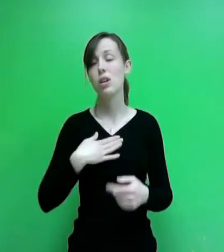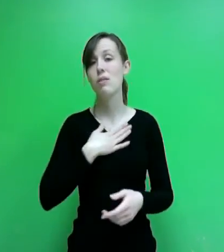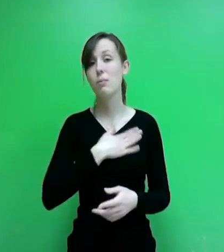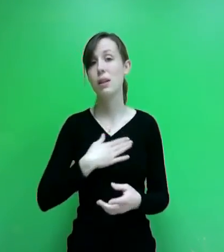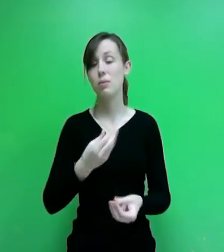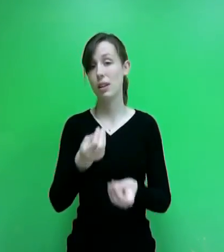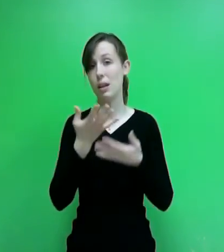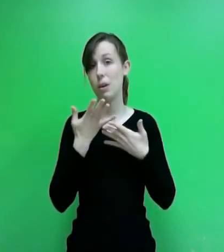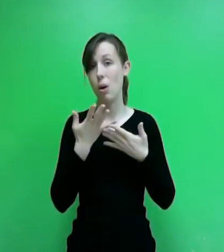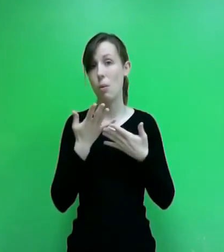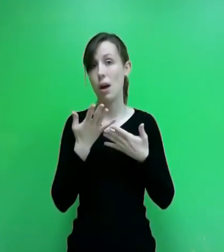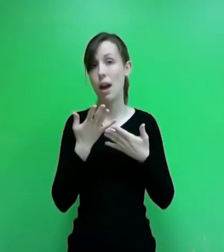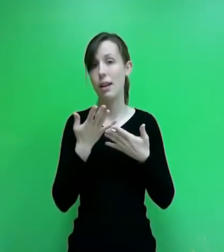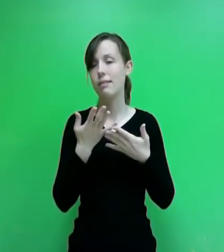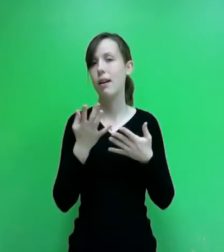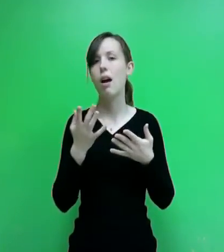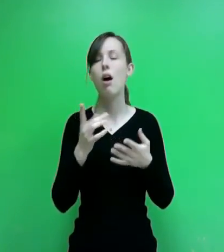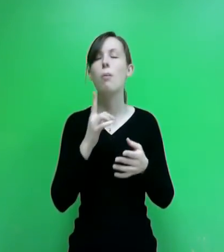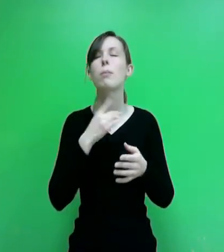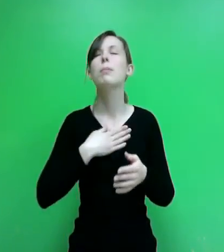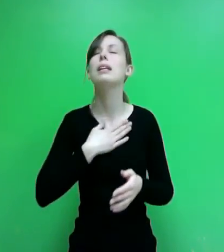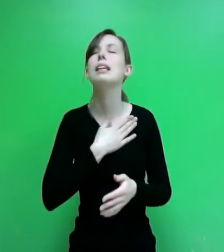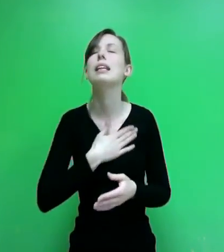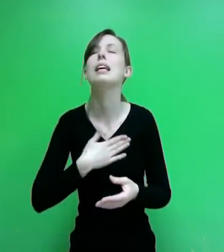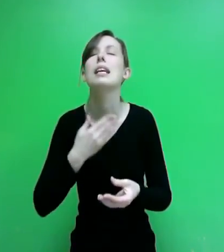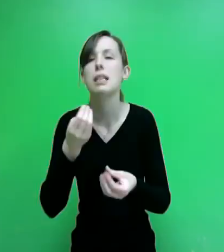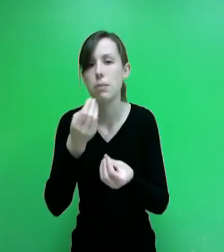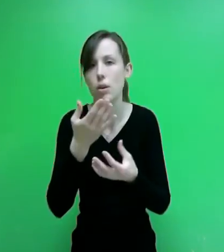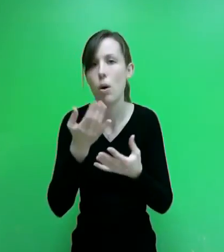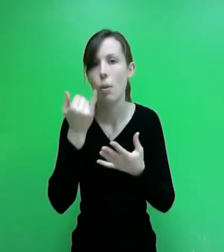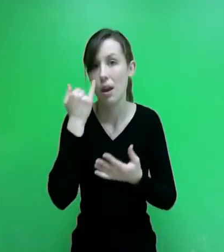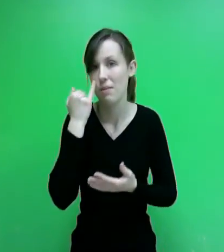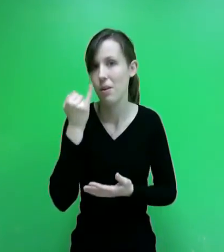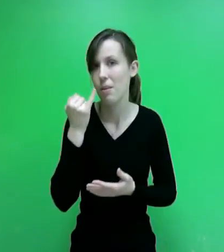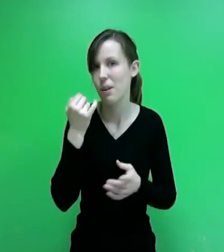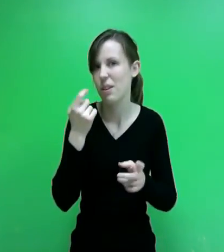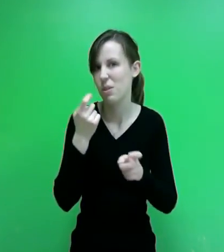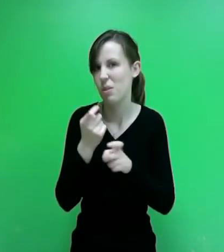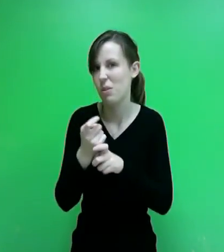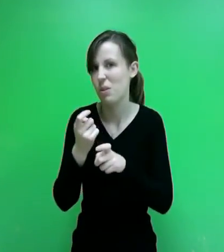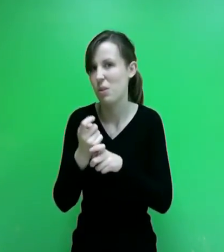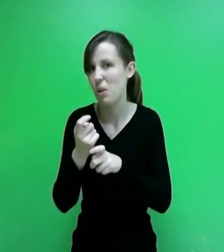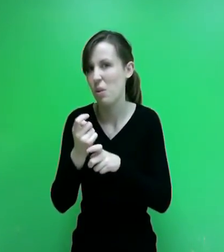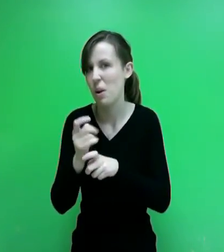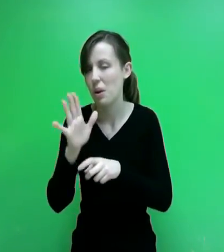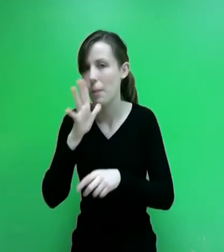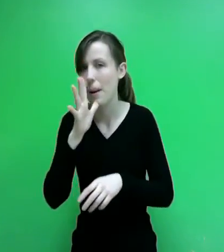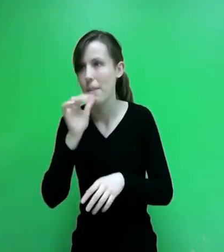me know. And by all means, please let me know if you were able to trick your mom or somebody else on the